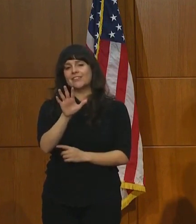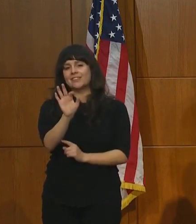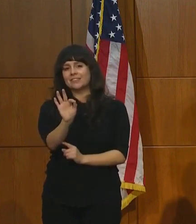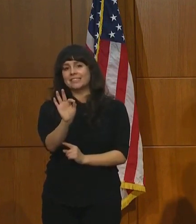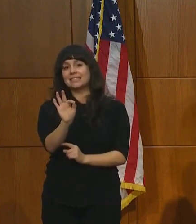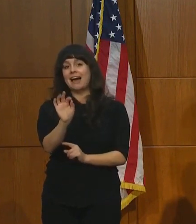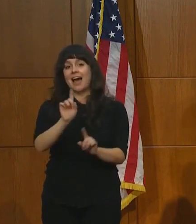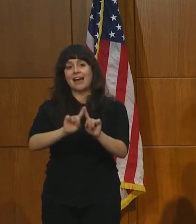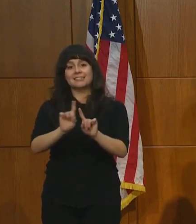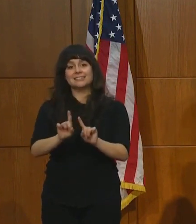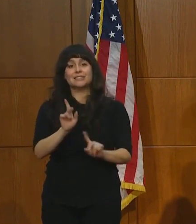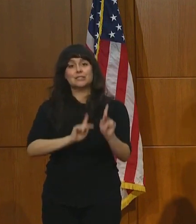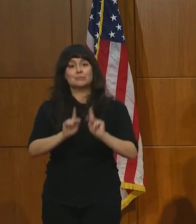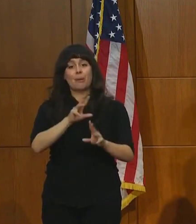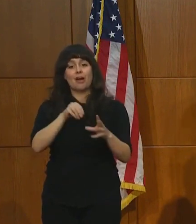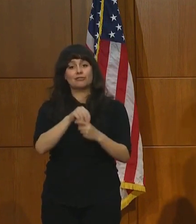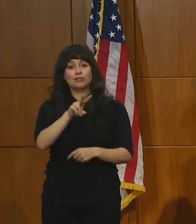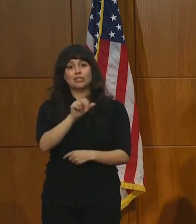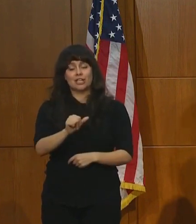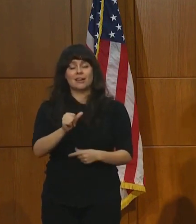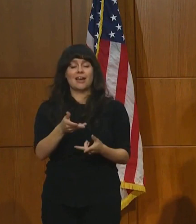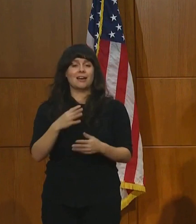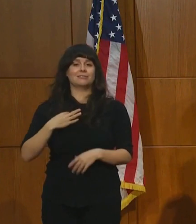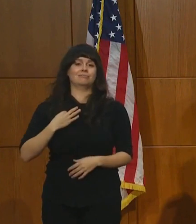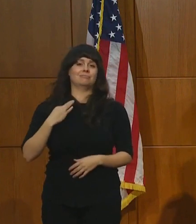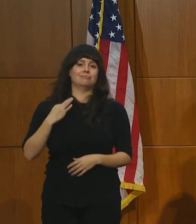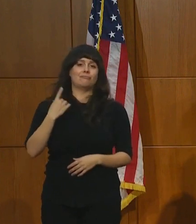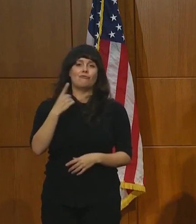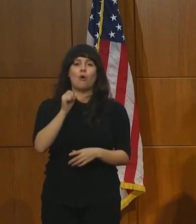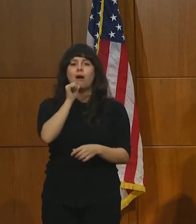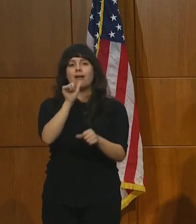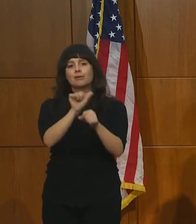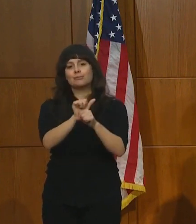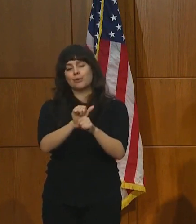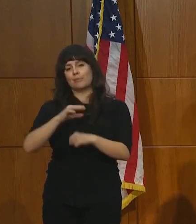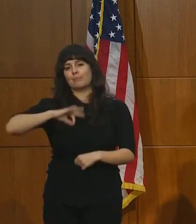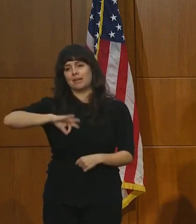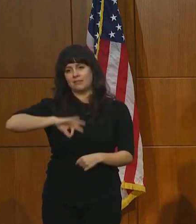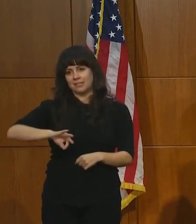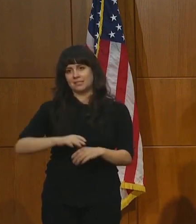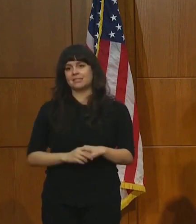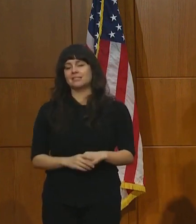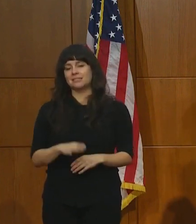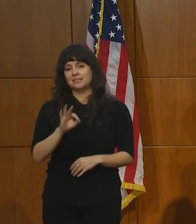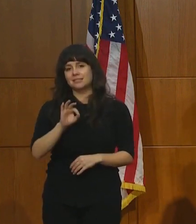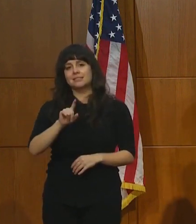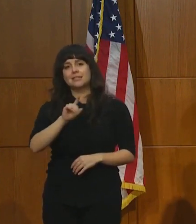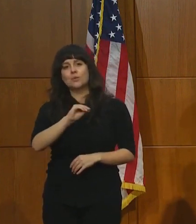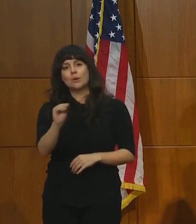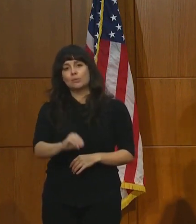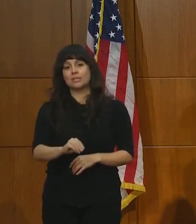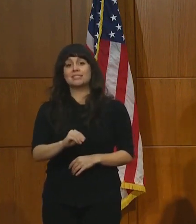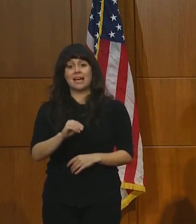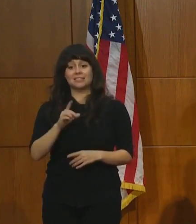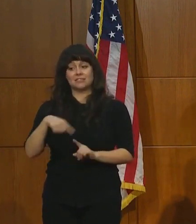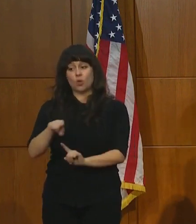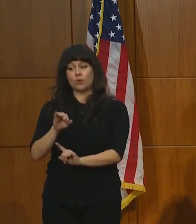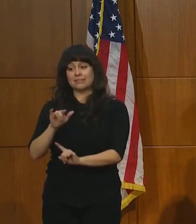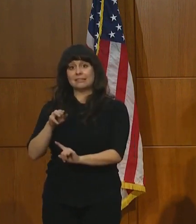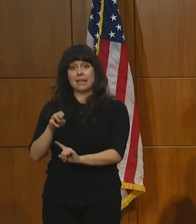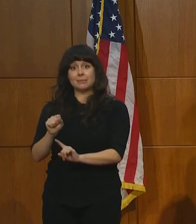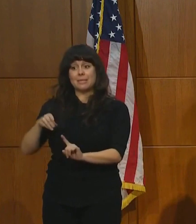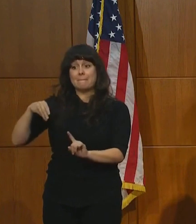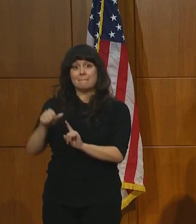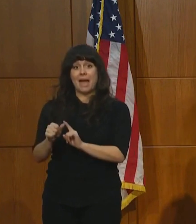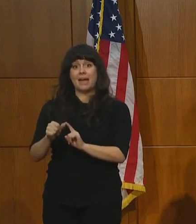938,559 Virginians have applied for unemployment benefits, and 91% of eligible claims are paid